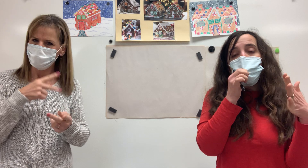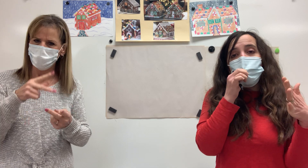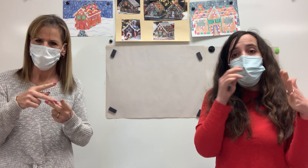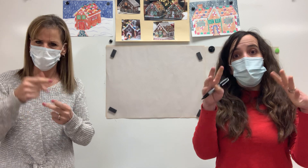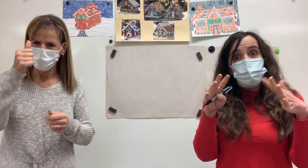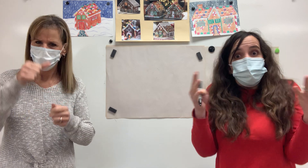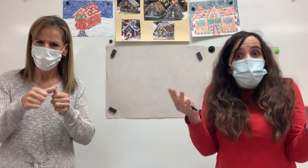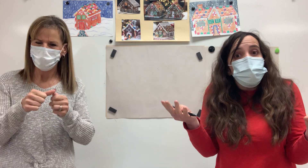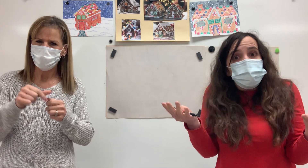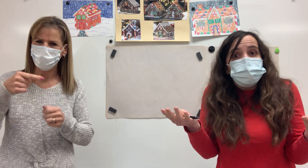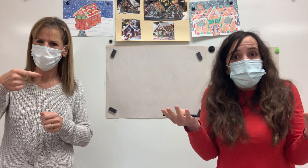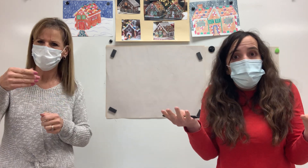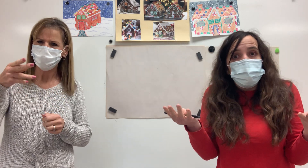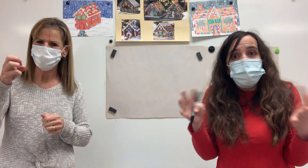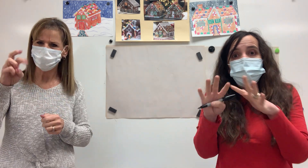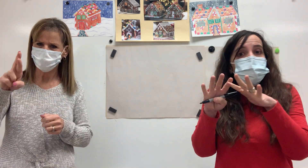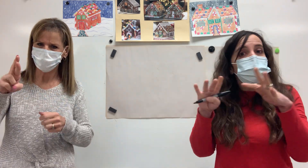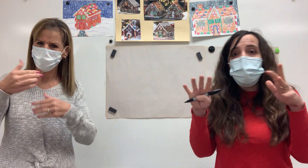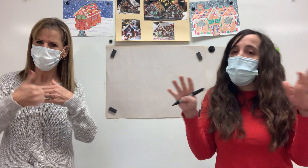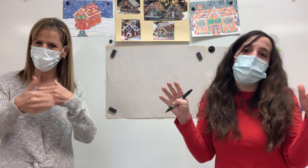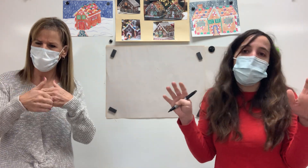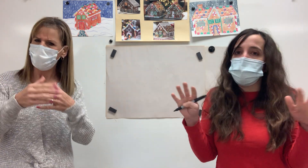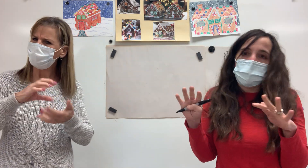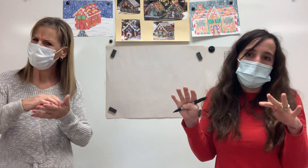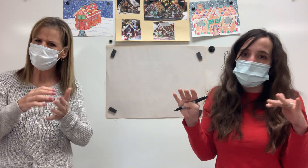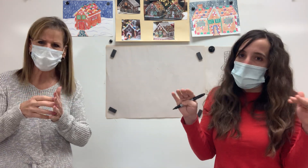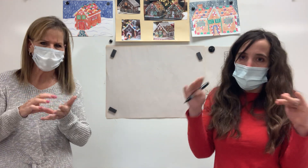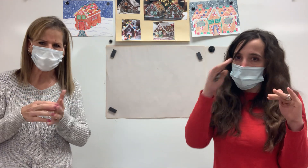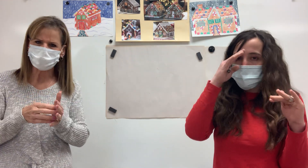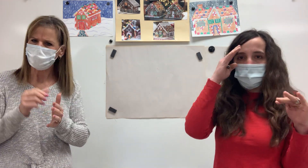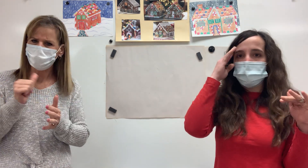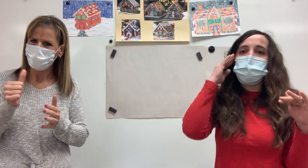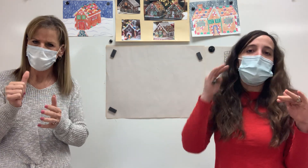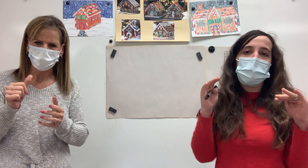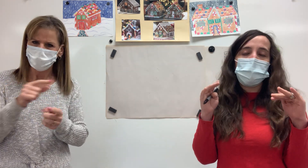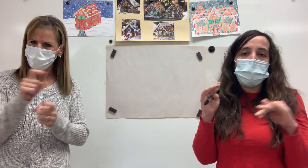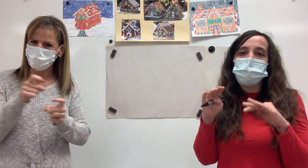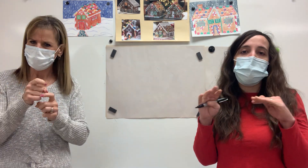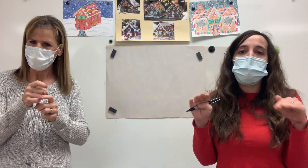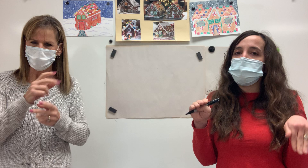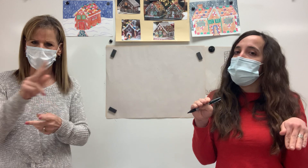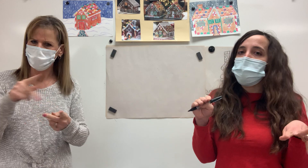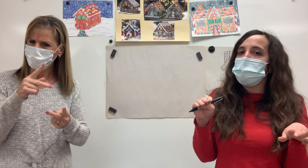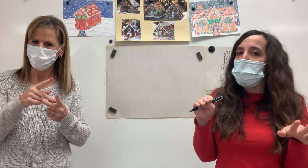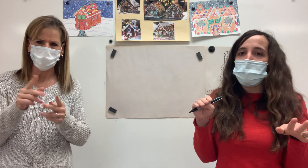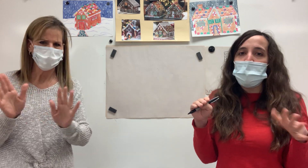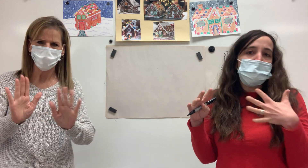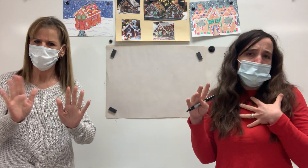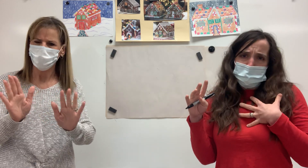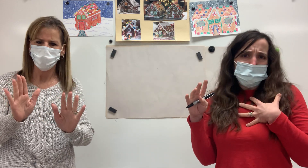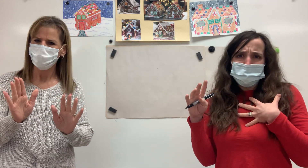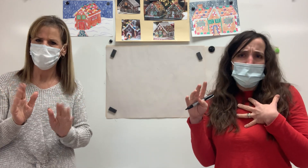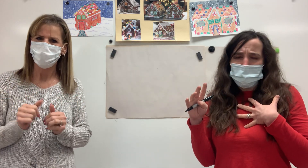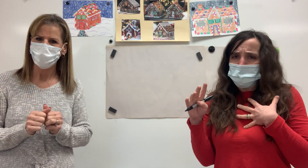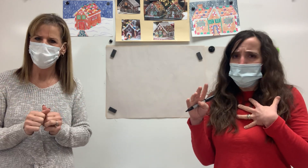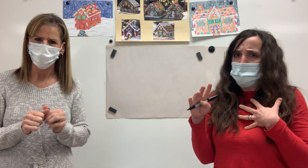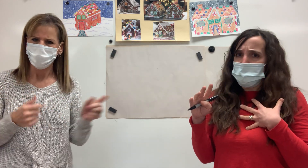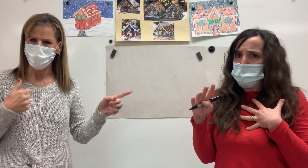gingerbread are cookies, okay? So they're not going to be exactly perfect, okay? So please don't worry about that. Mrs. Adams is not going to be